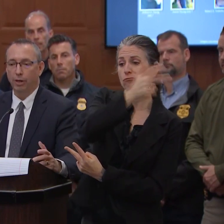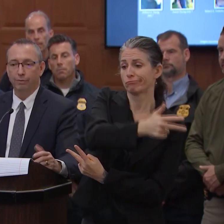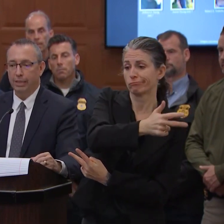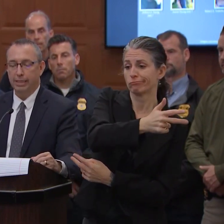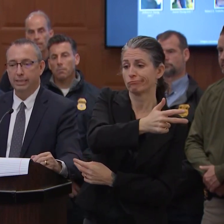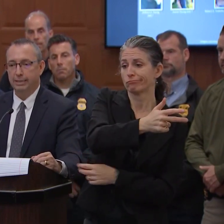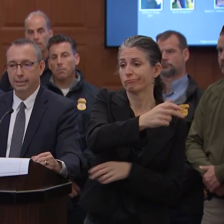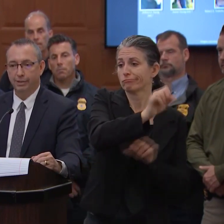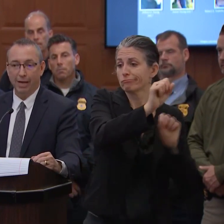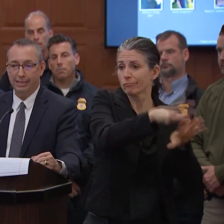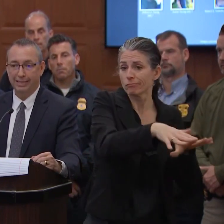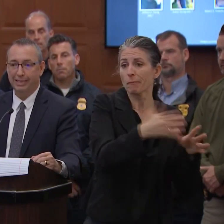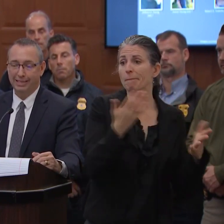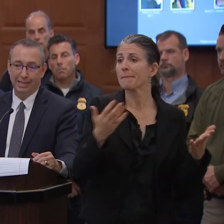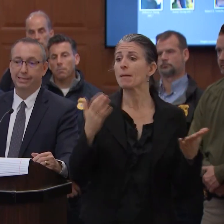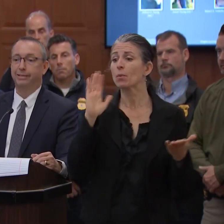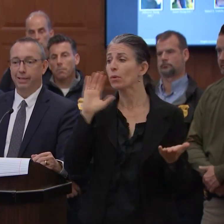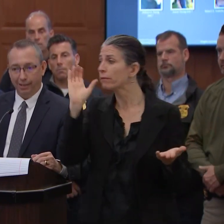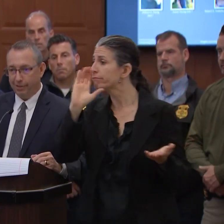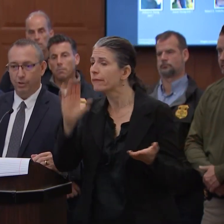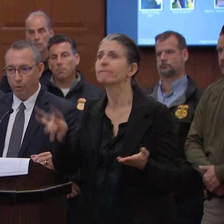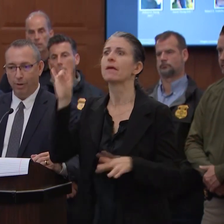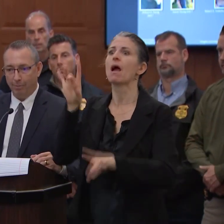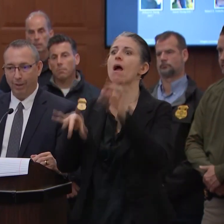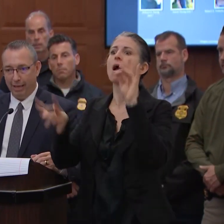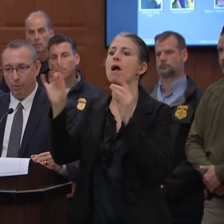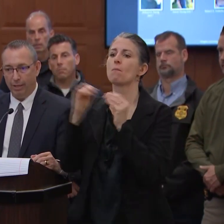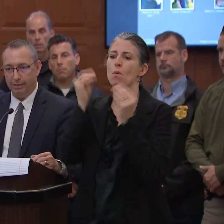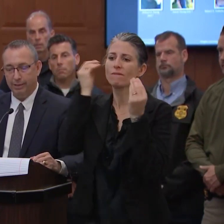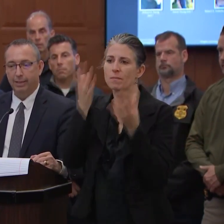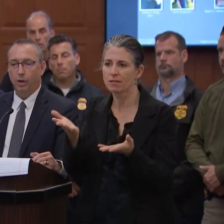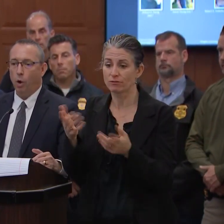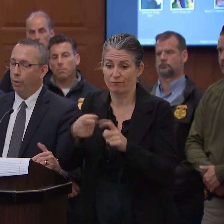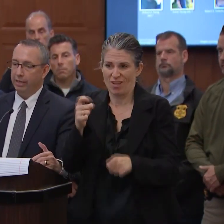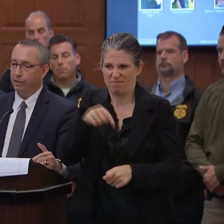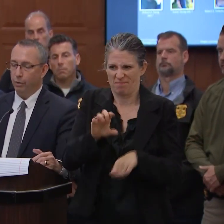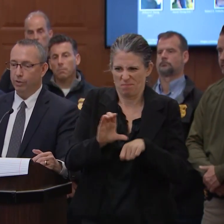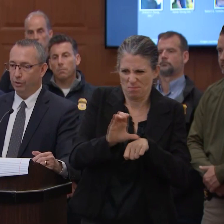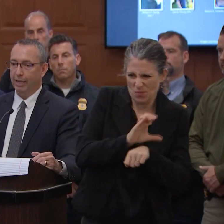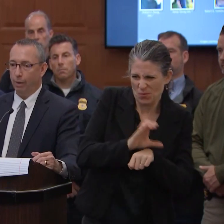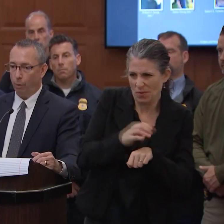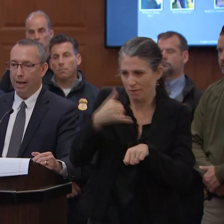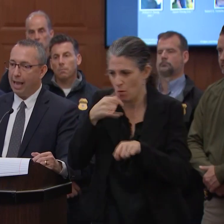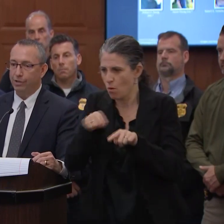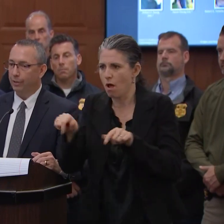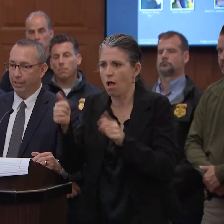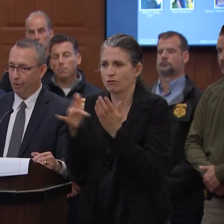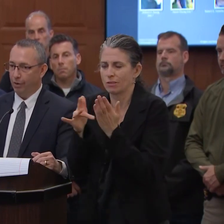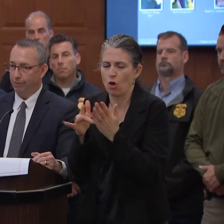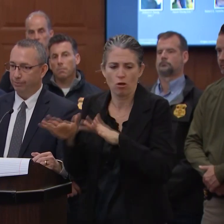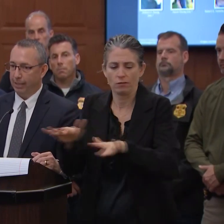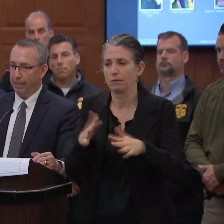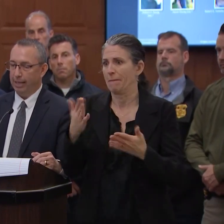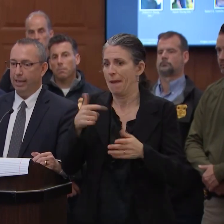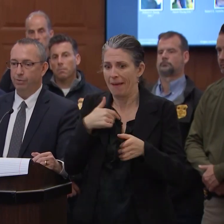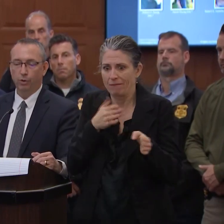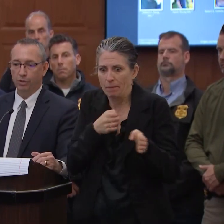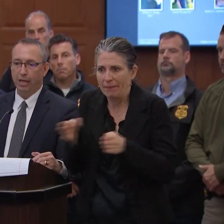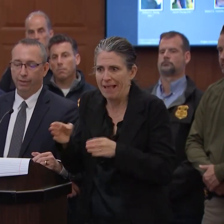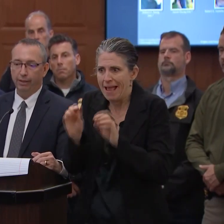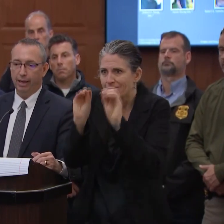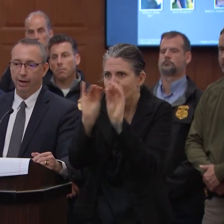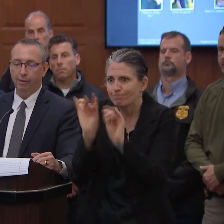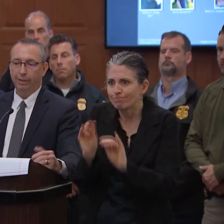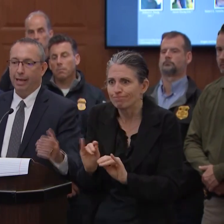in one of these devices that says, this is what my plan was. All we can do is look at what actually occurred. So